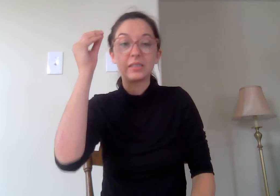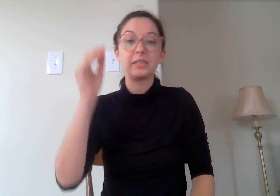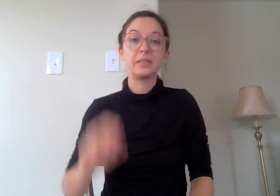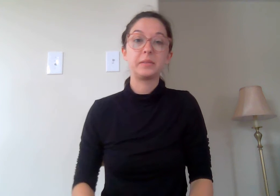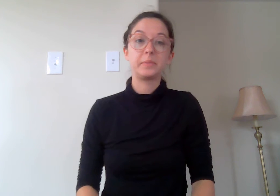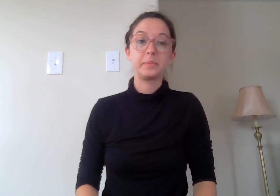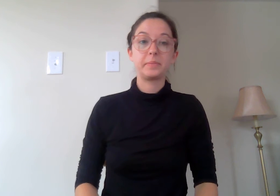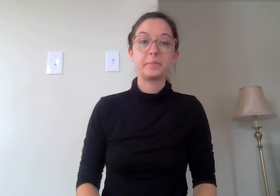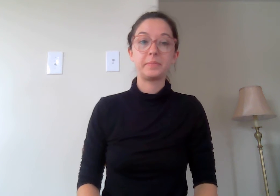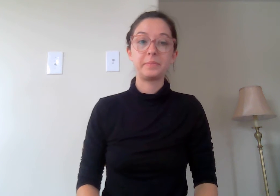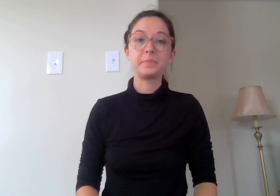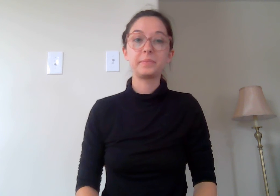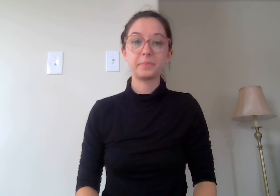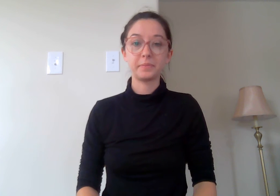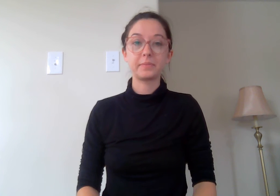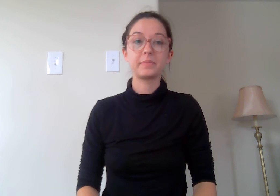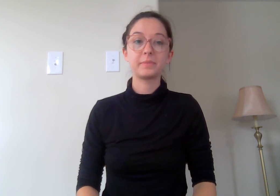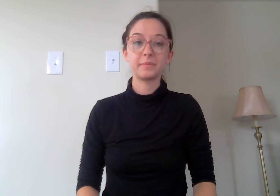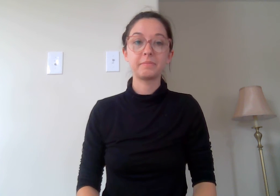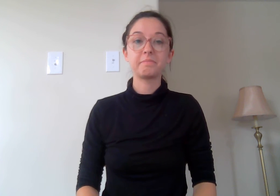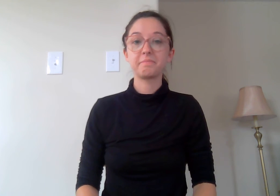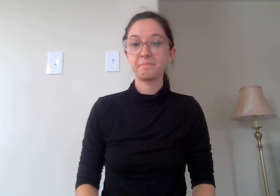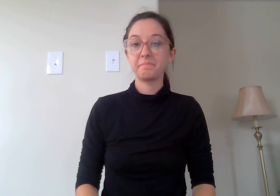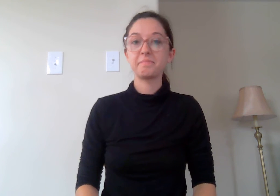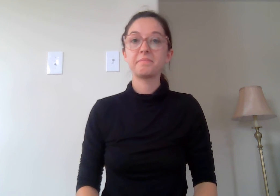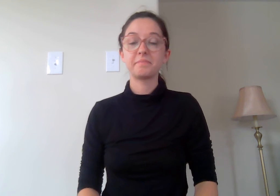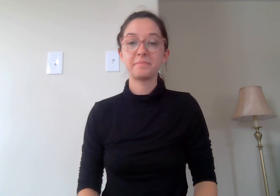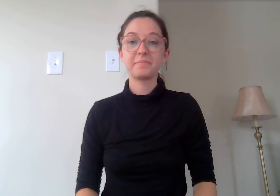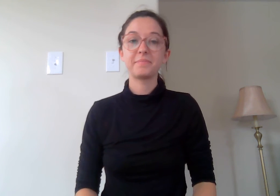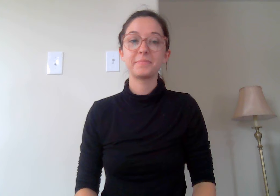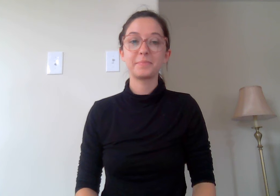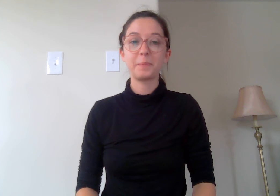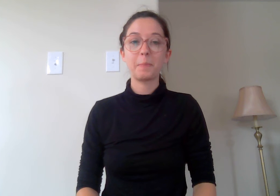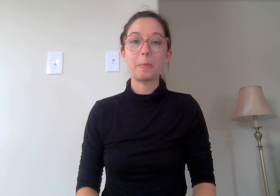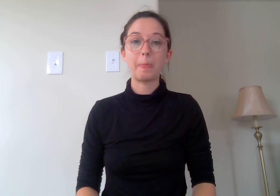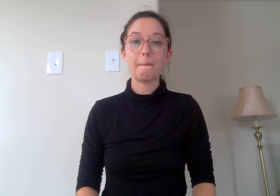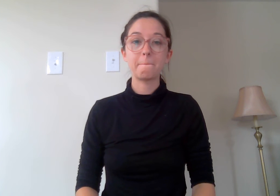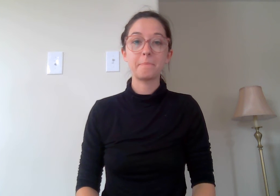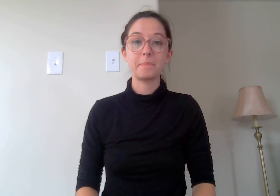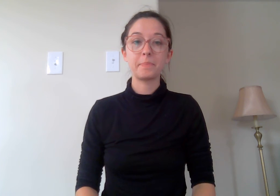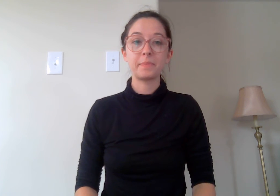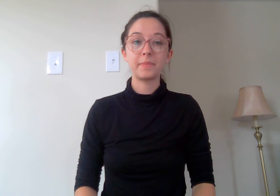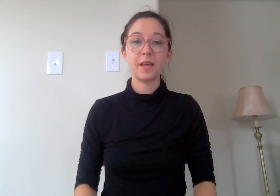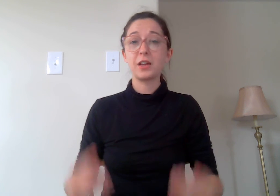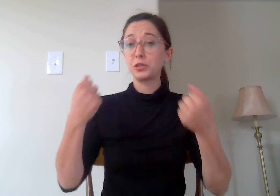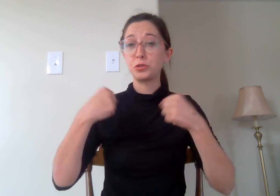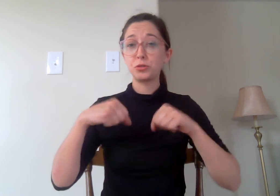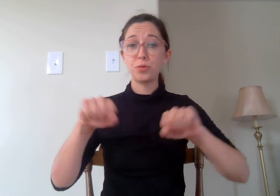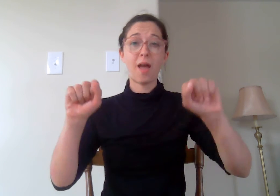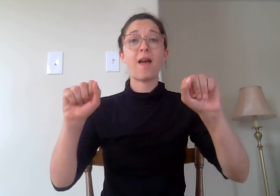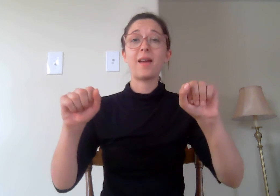pejorative to me. So I try to avoid those words as much as possible and help clients see them as not incorrect necessarily,